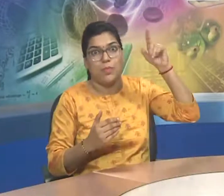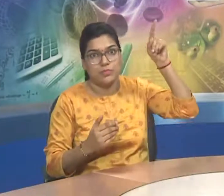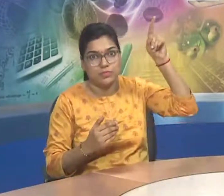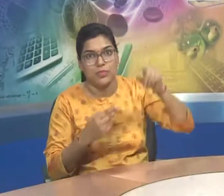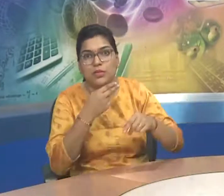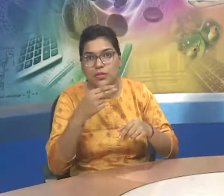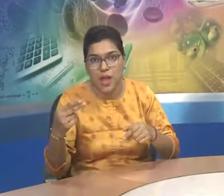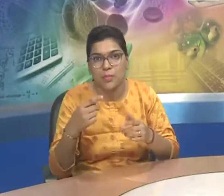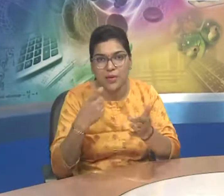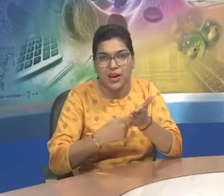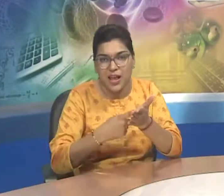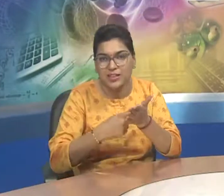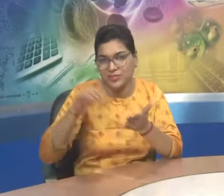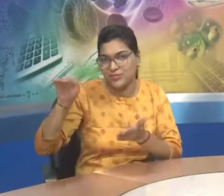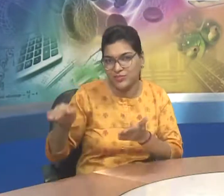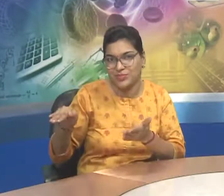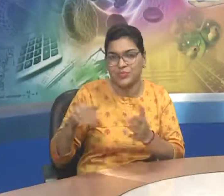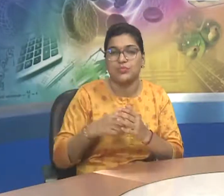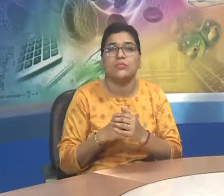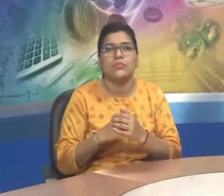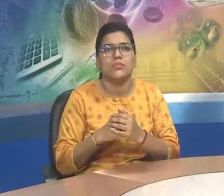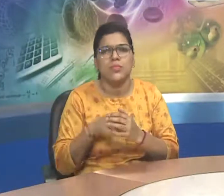Rajmani developed his